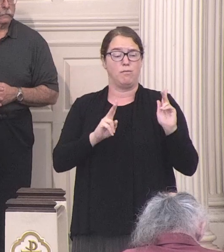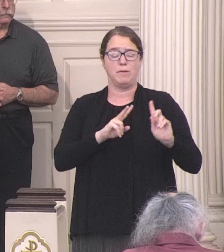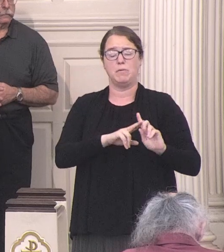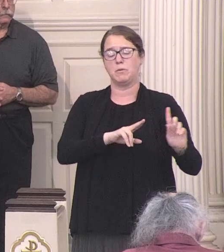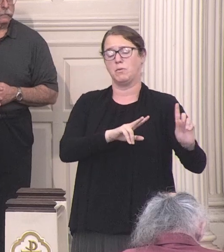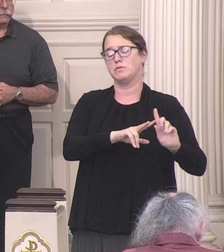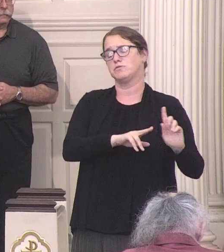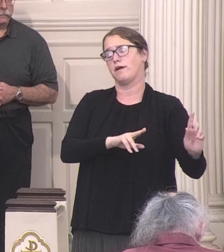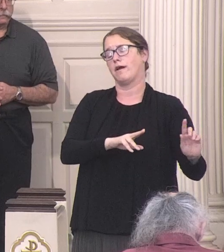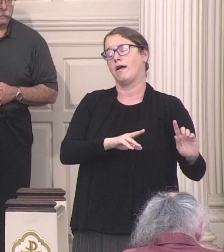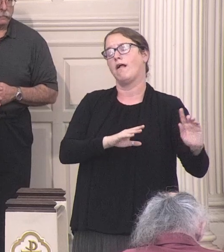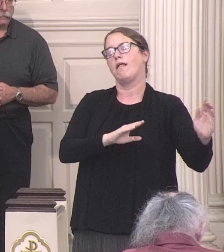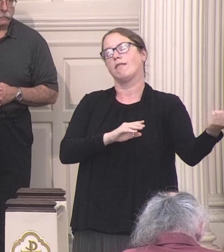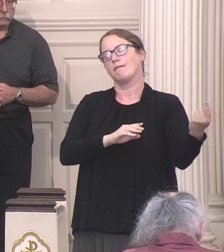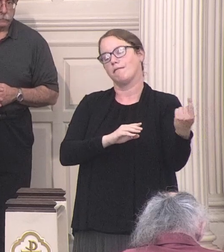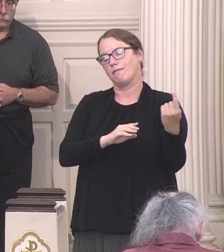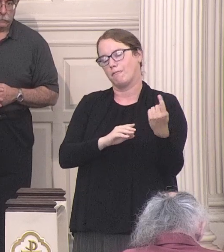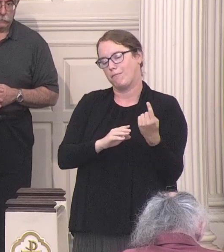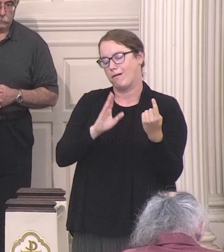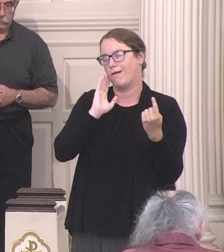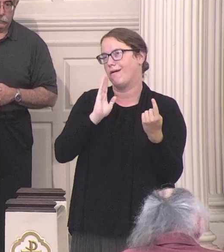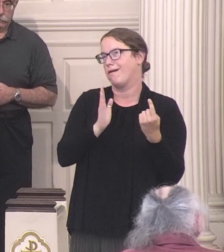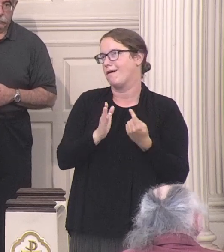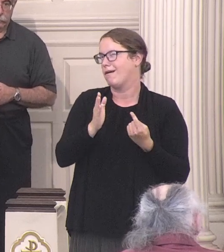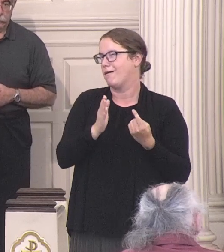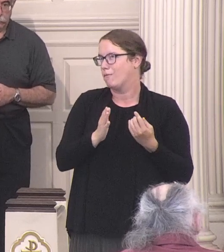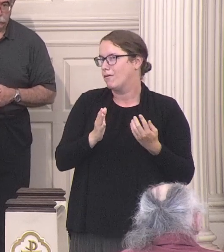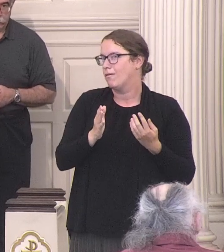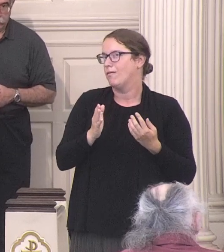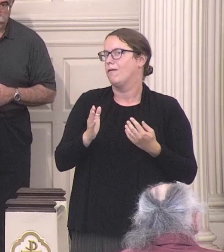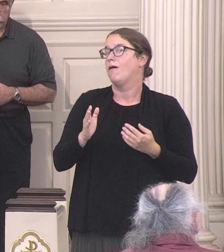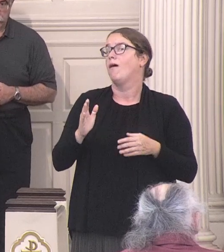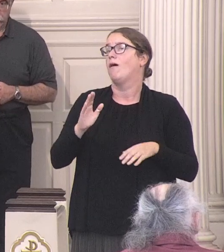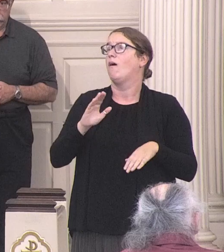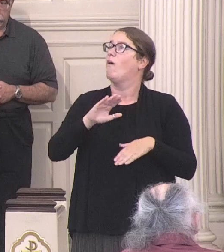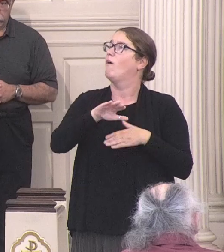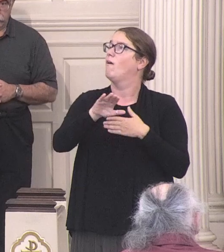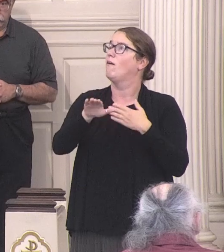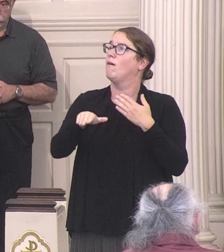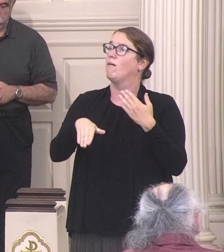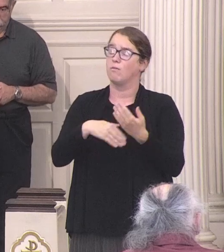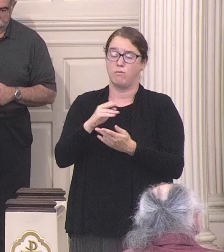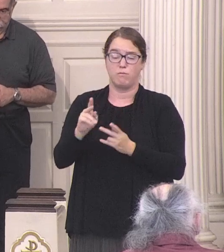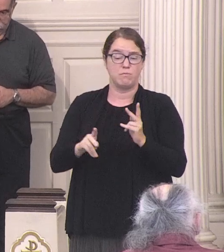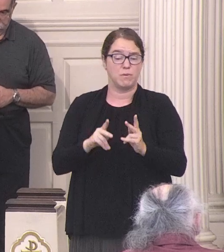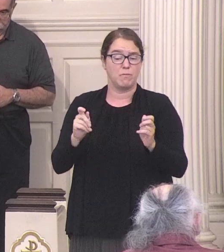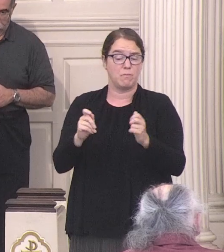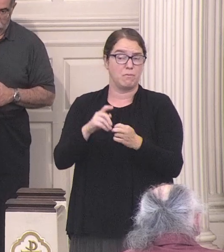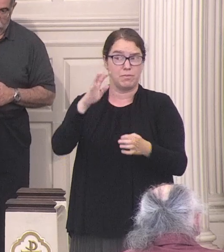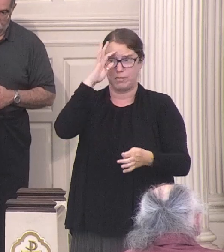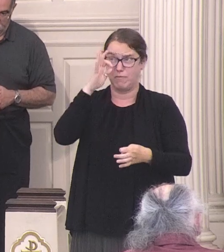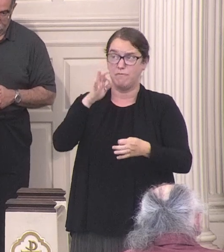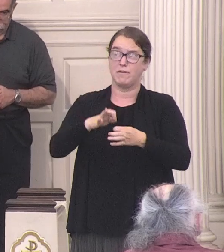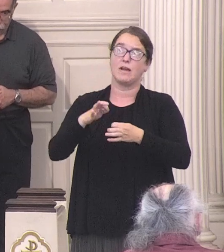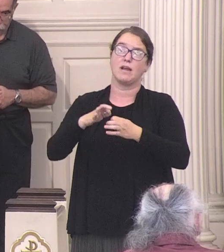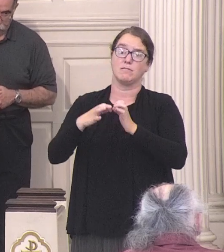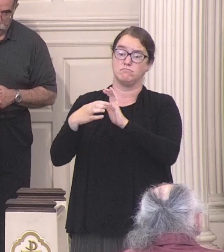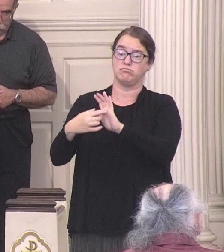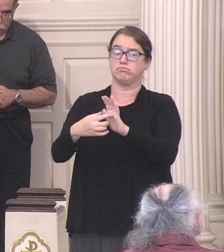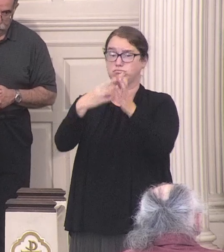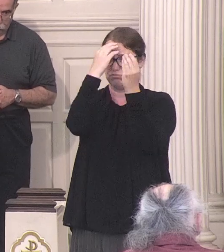right path, give all who for the faith they profess are accounted